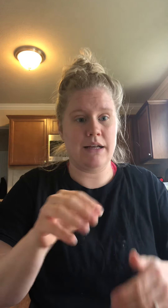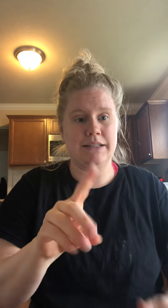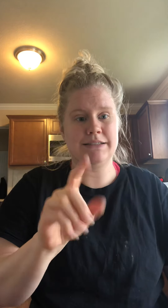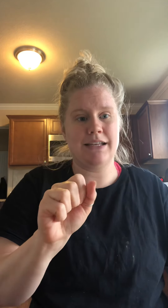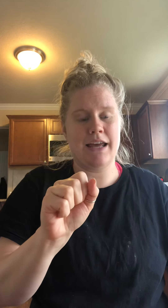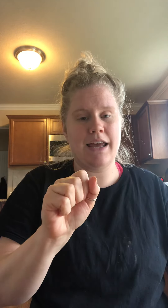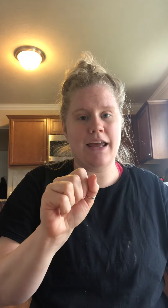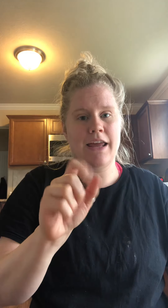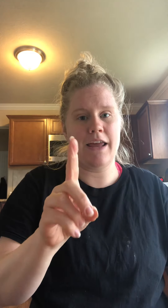out.